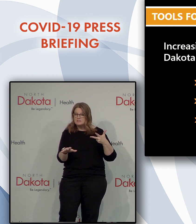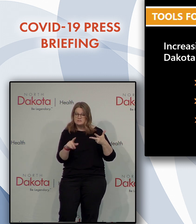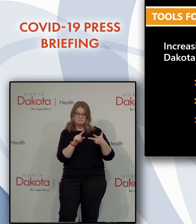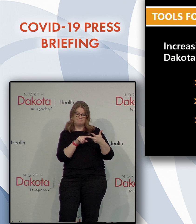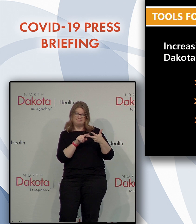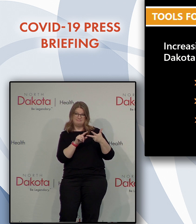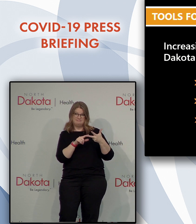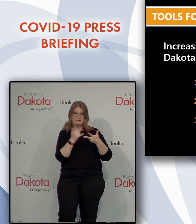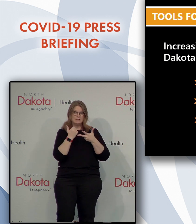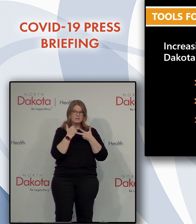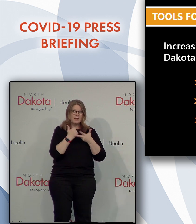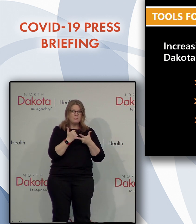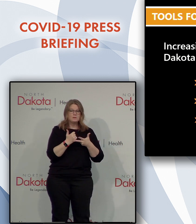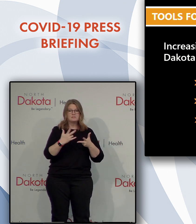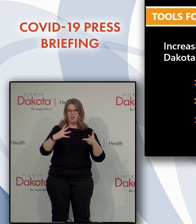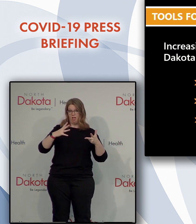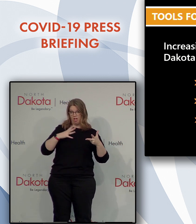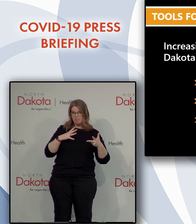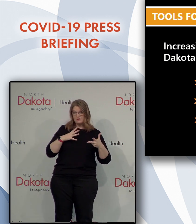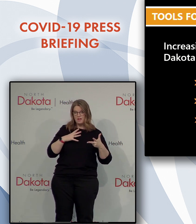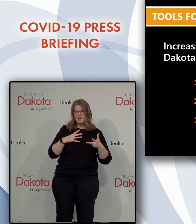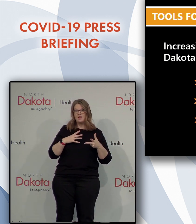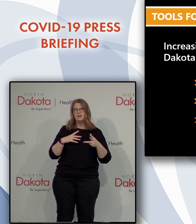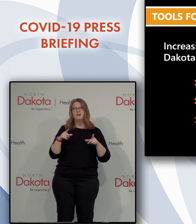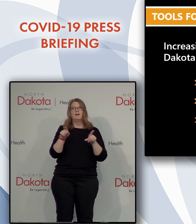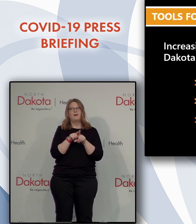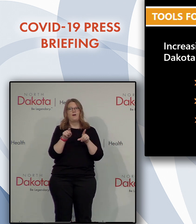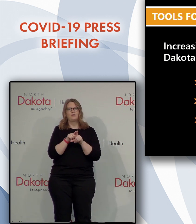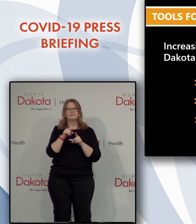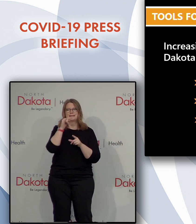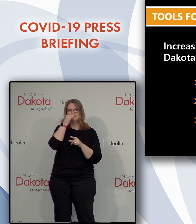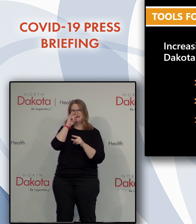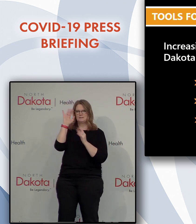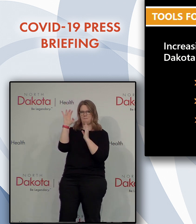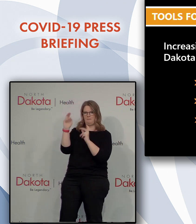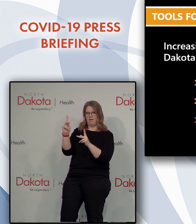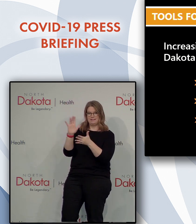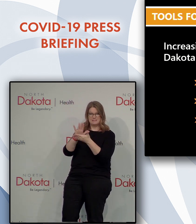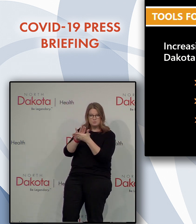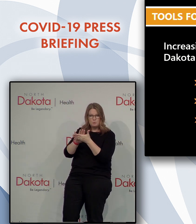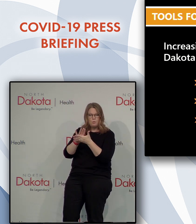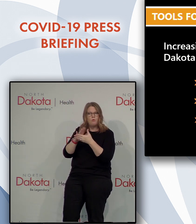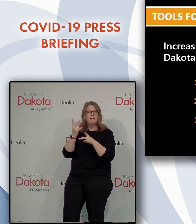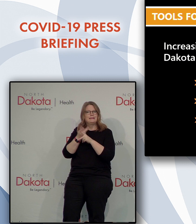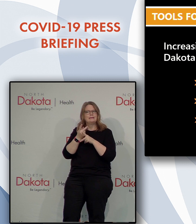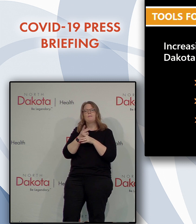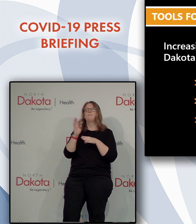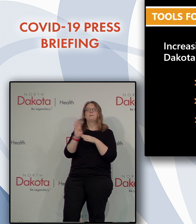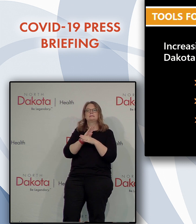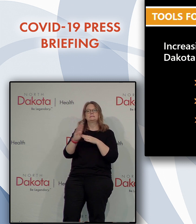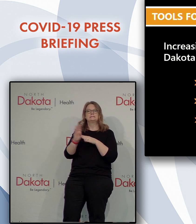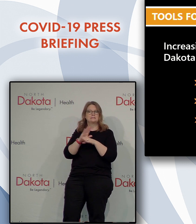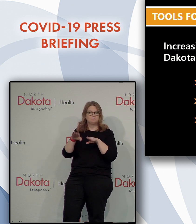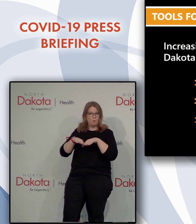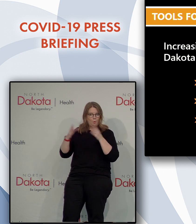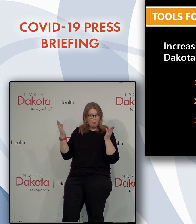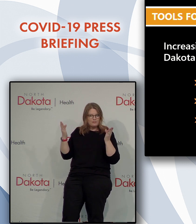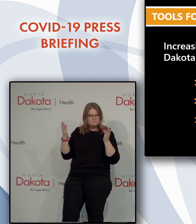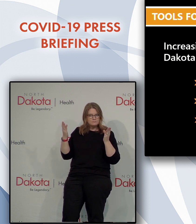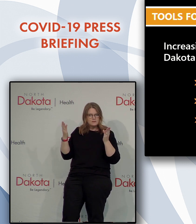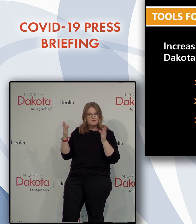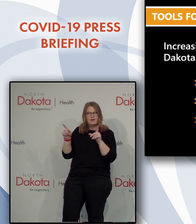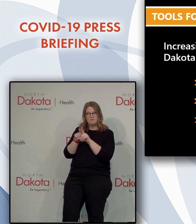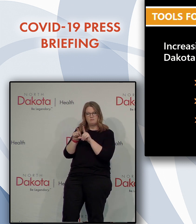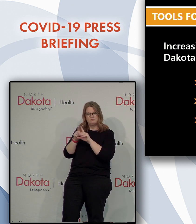through the holiday season, but to help us get our kids back in school and keep our businesses open and running. And so